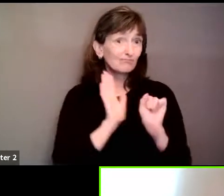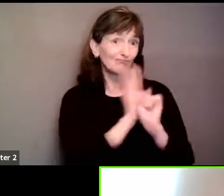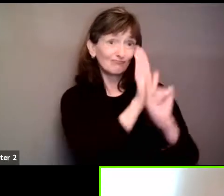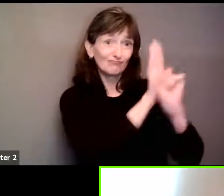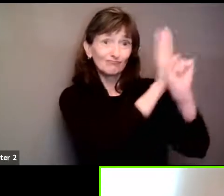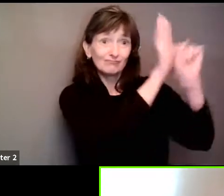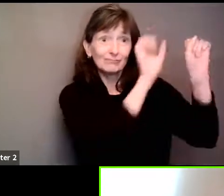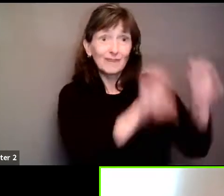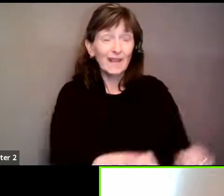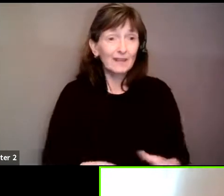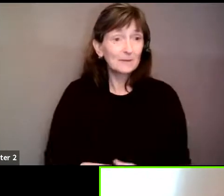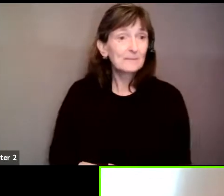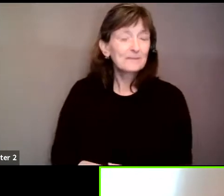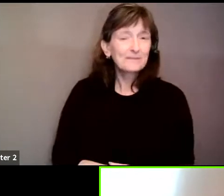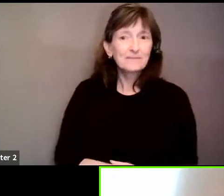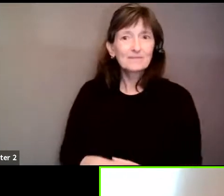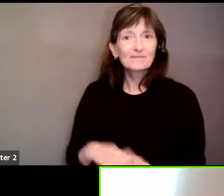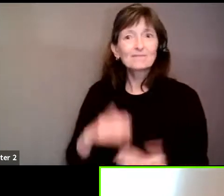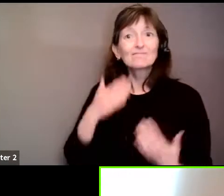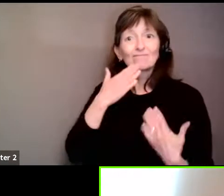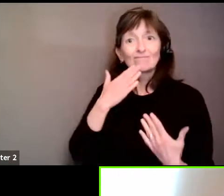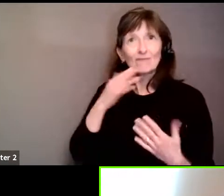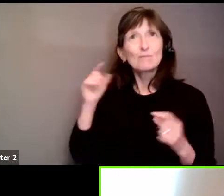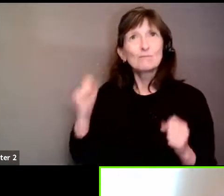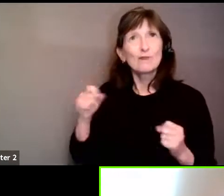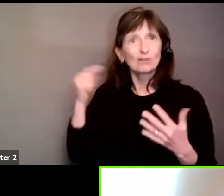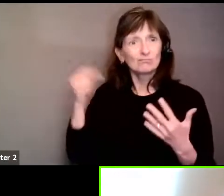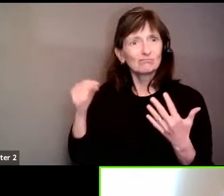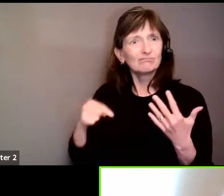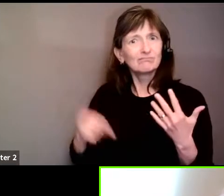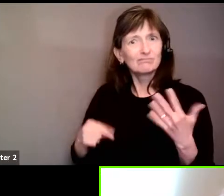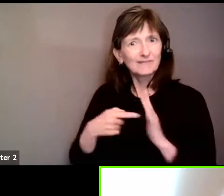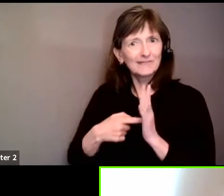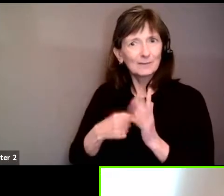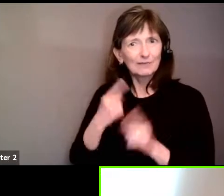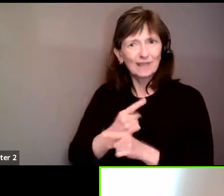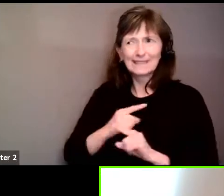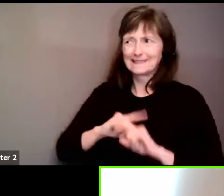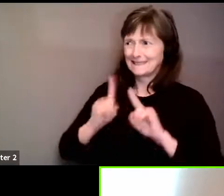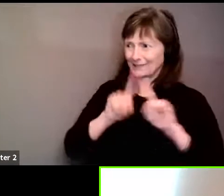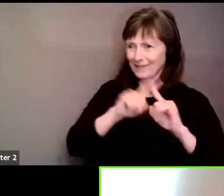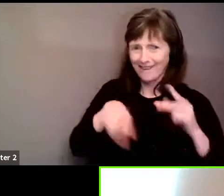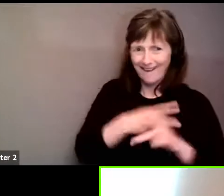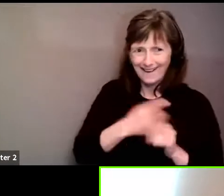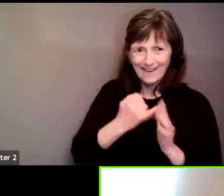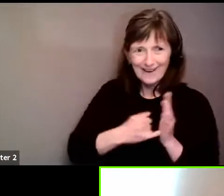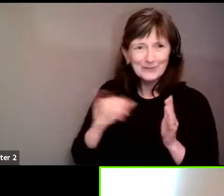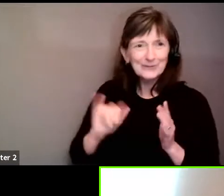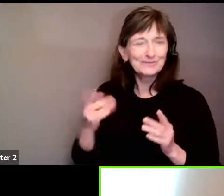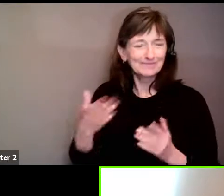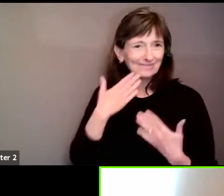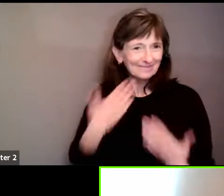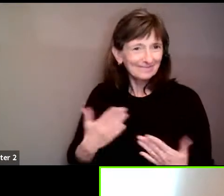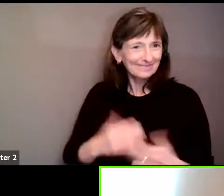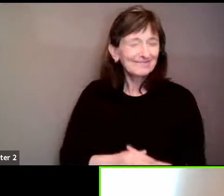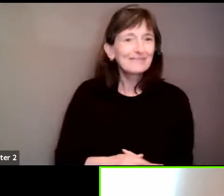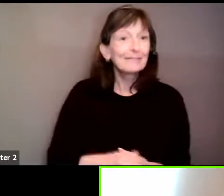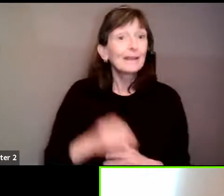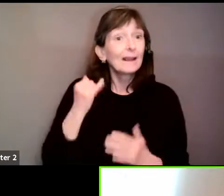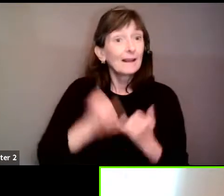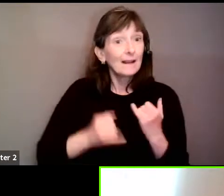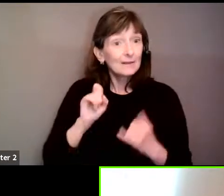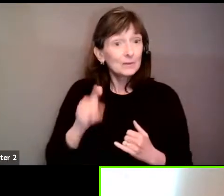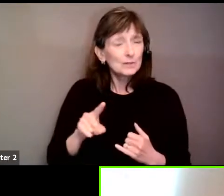Yeah, that's beautiful. You provided so many great examples and so many different medias. Mm-hmm. And so the last question is, how